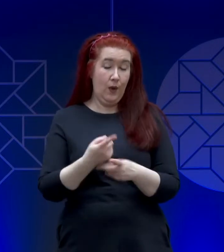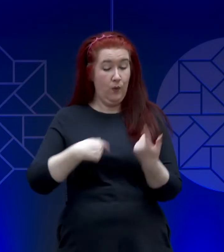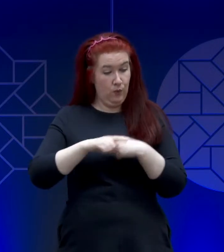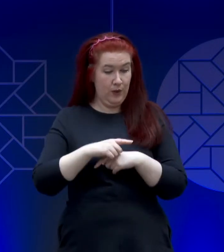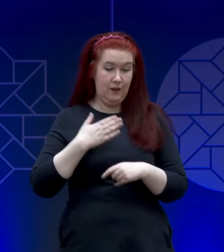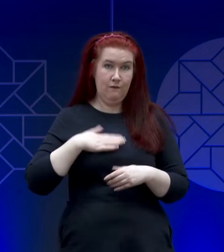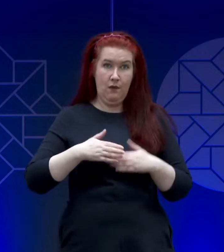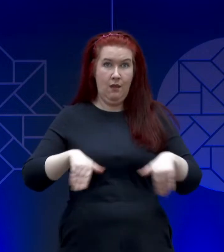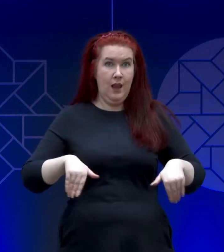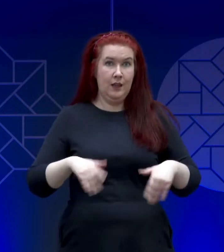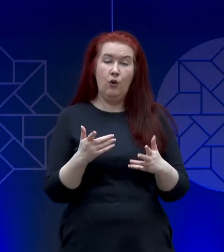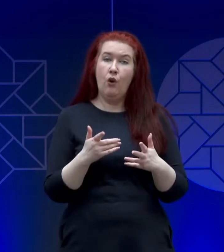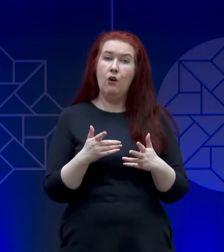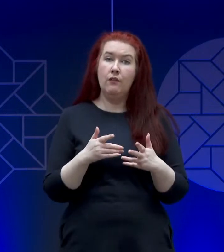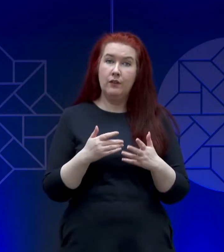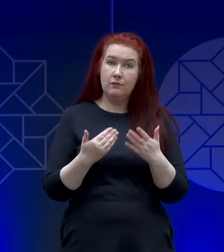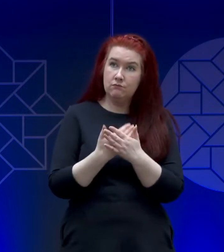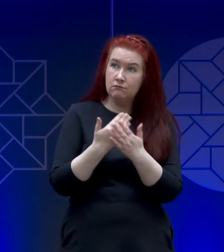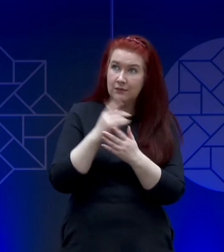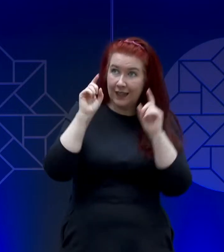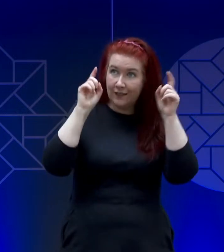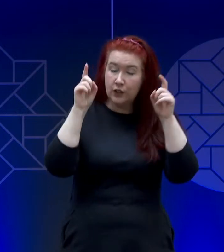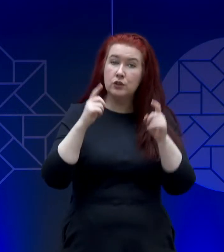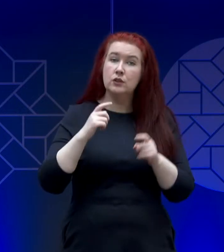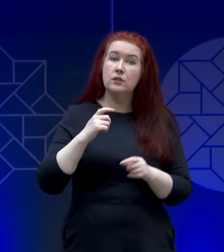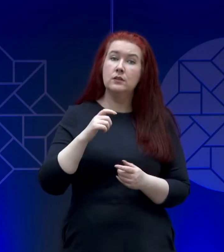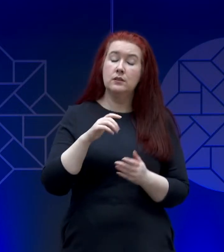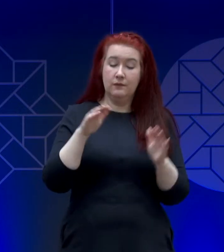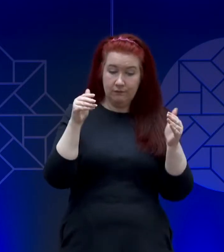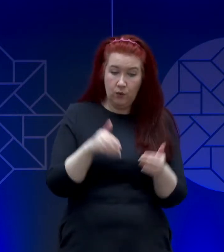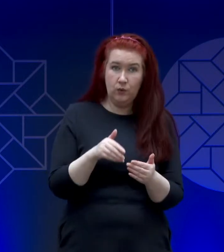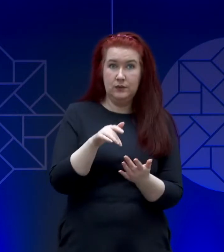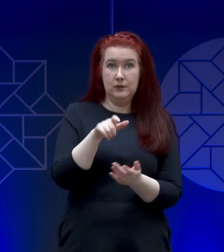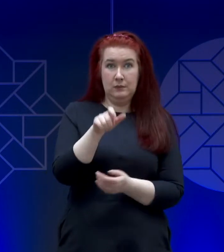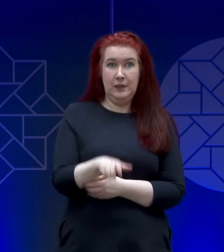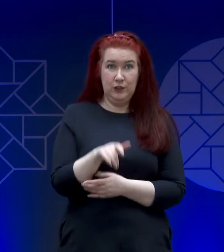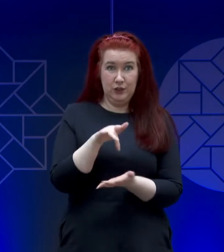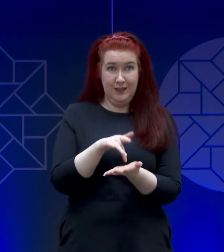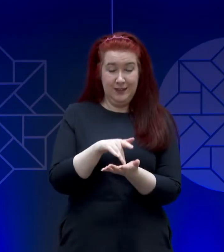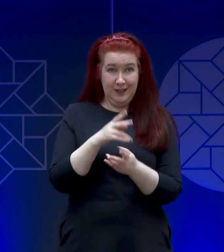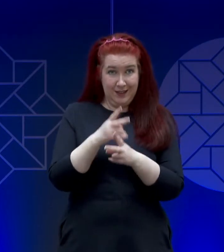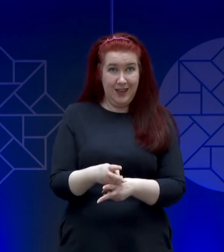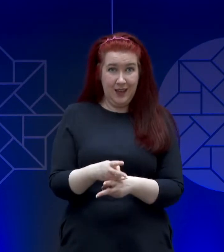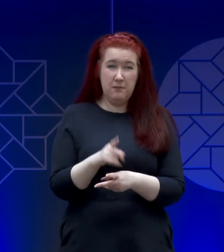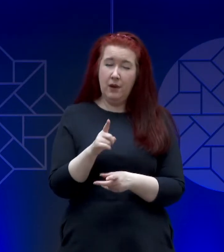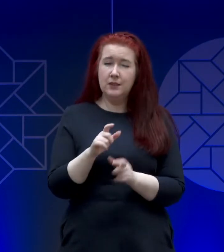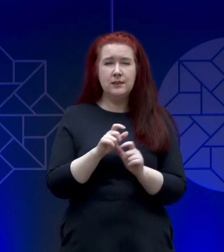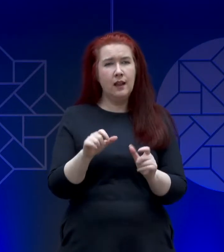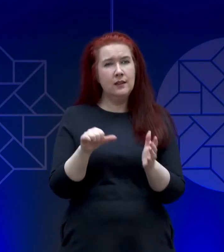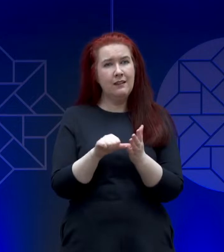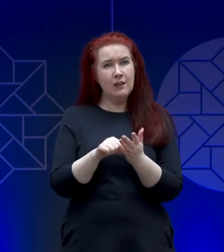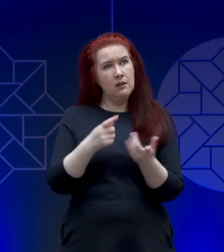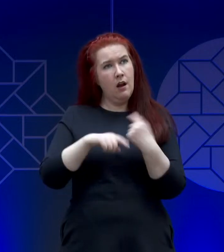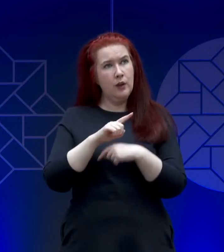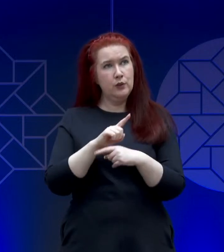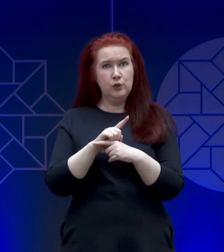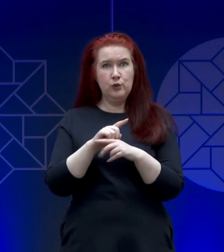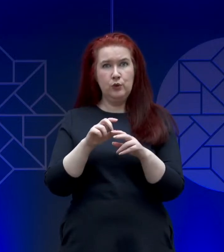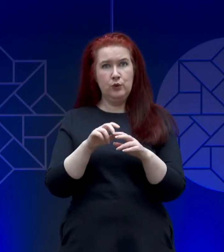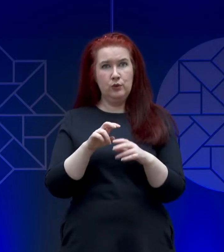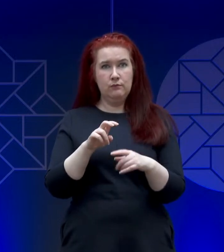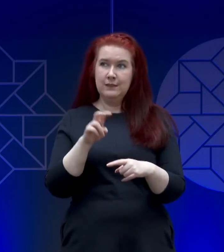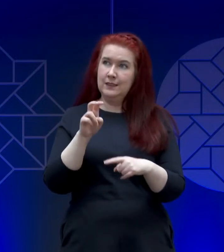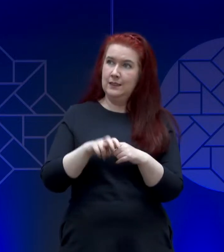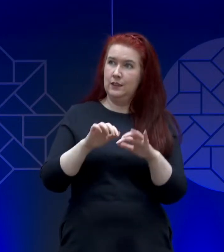of innovation and patient-centred care for many years. However, we still find it very hard to get round the right tables to be able to influence whole